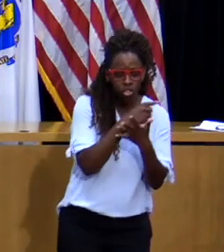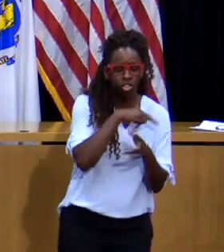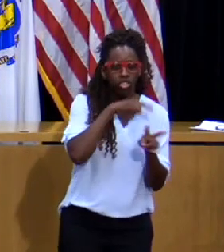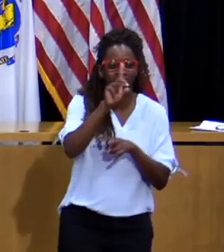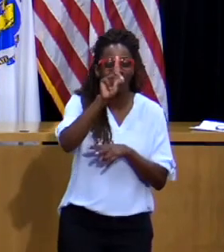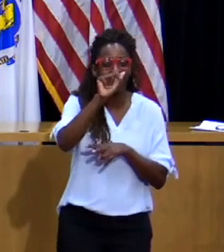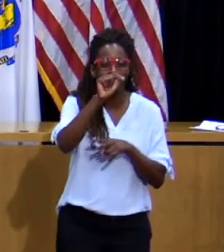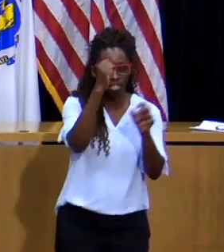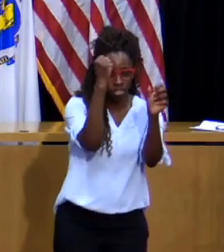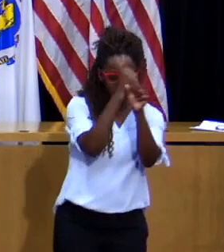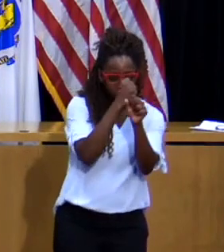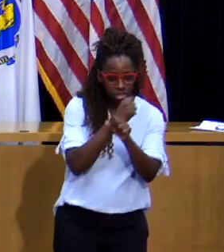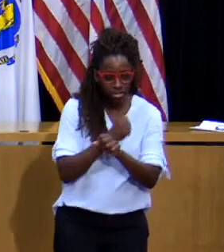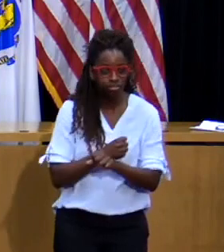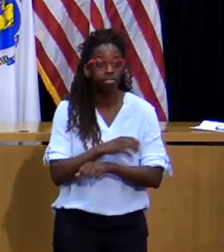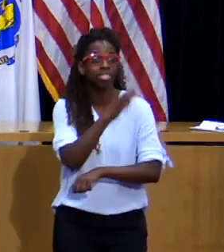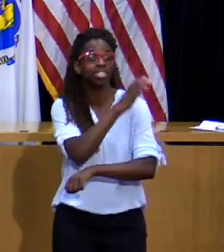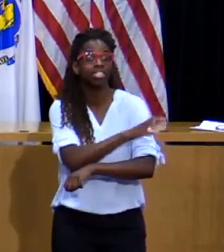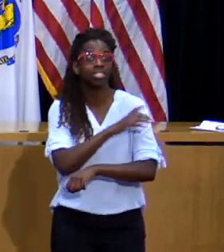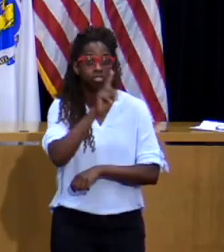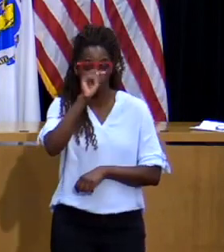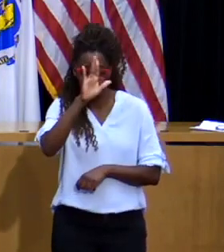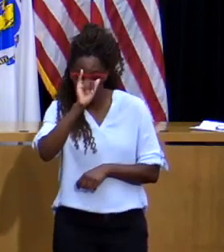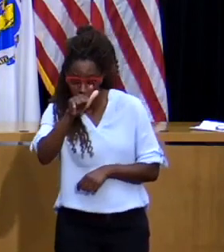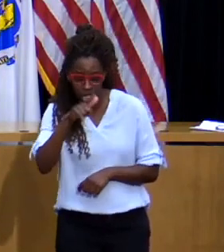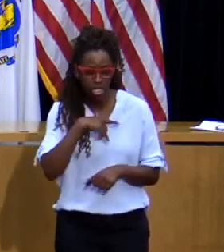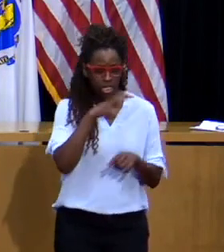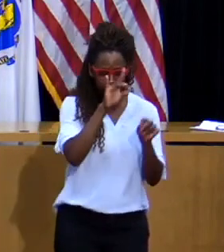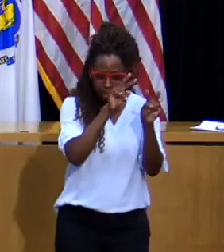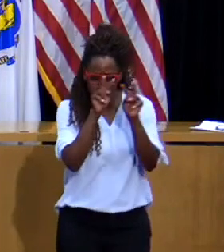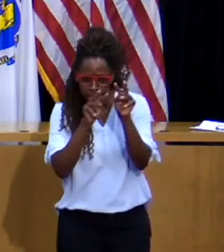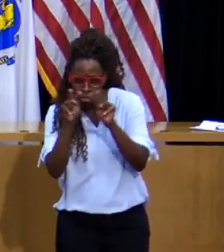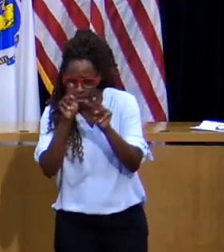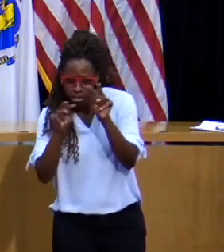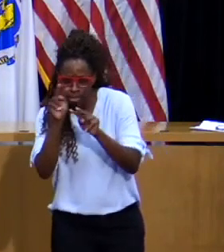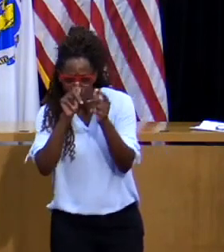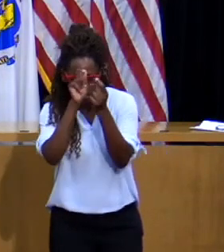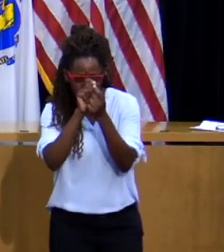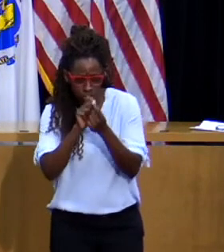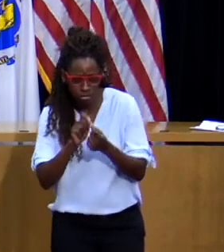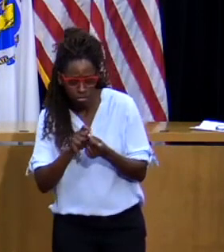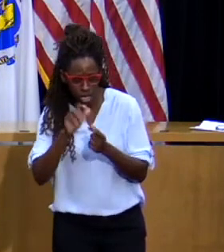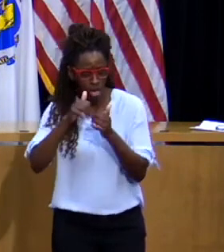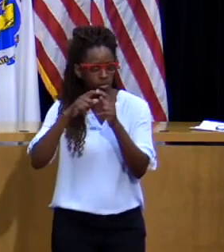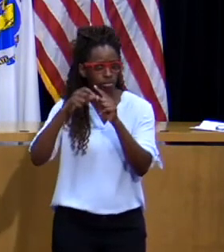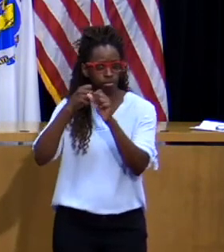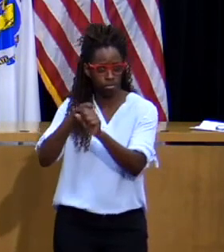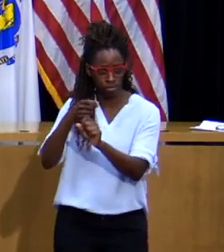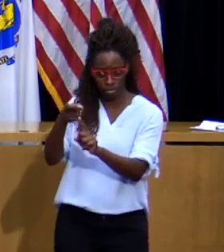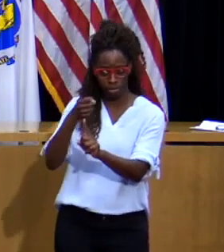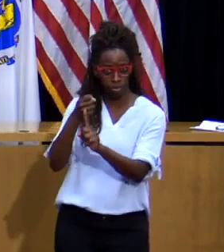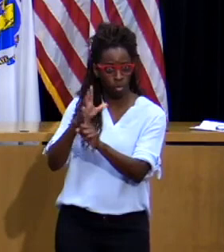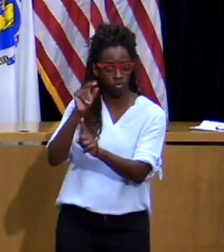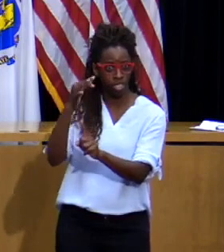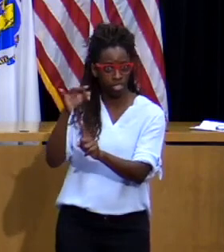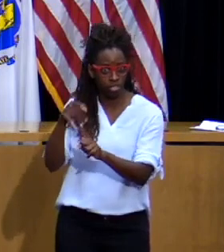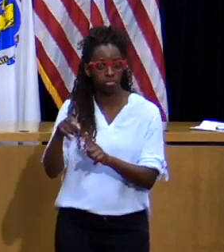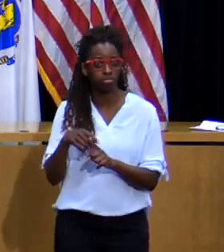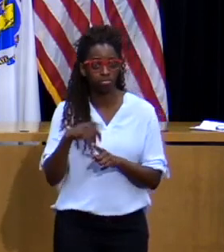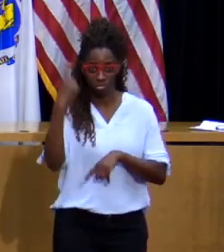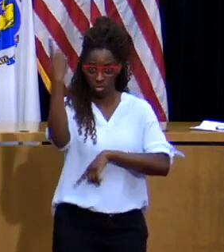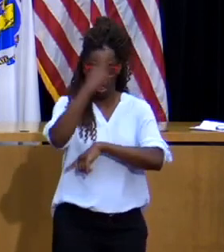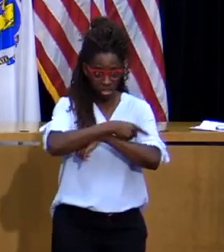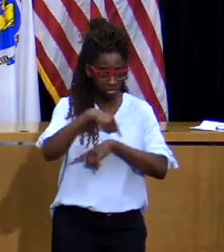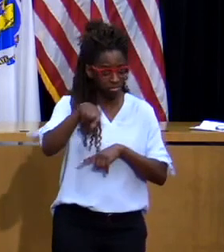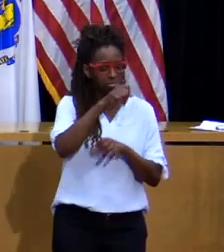of others that has been unprecedented. Things come out and within a day are evaluated by multiple experts around the country,